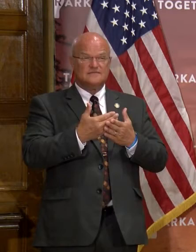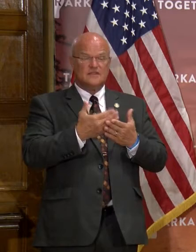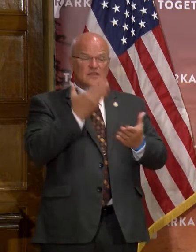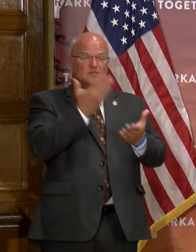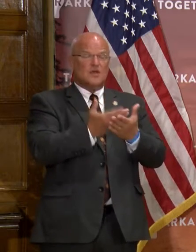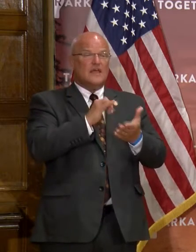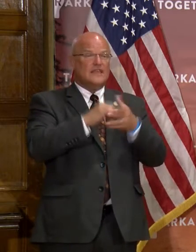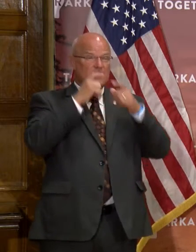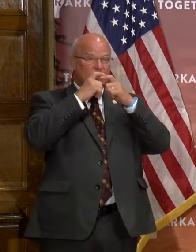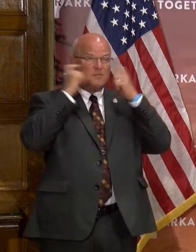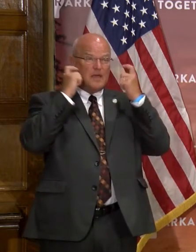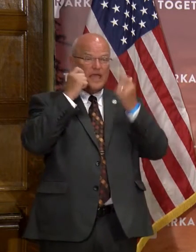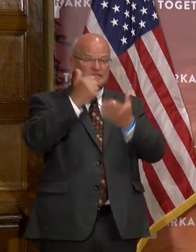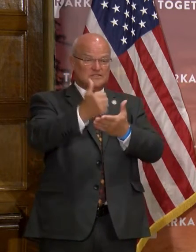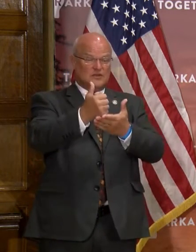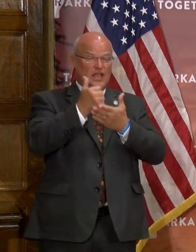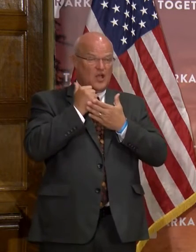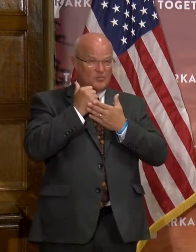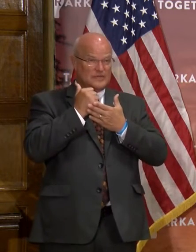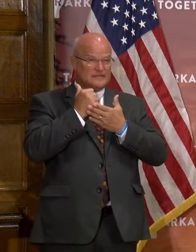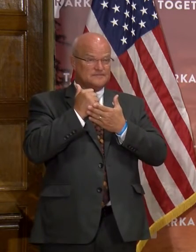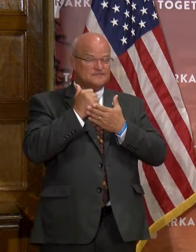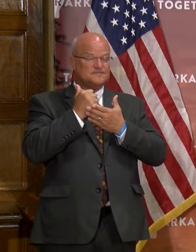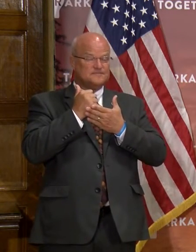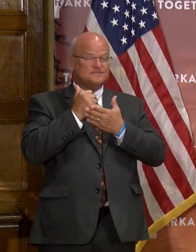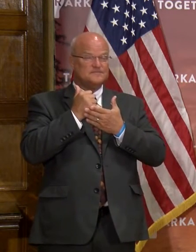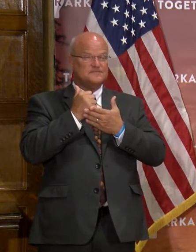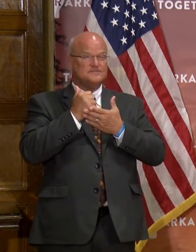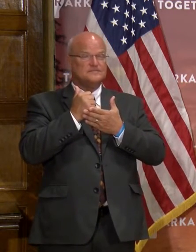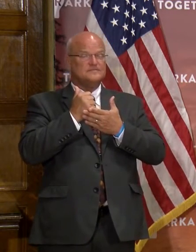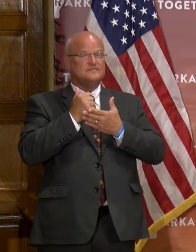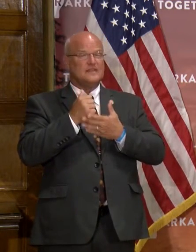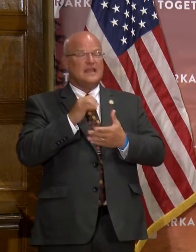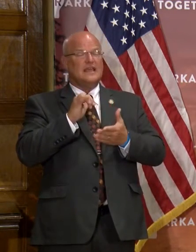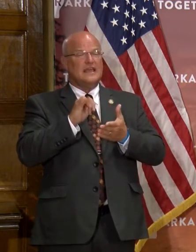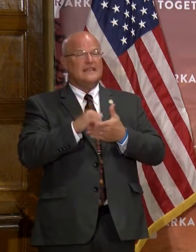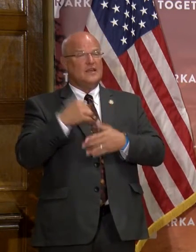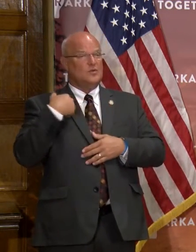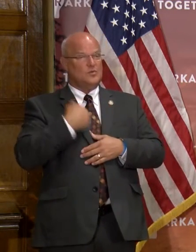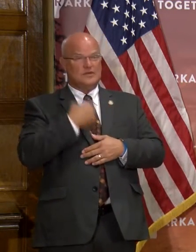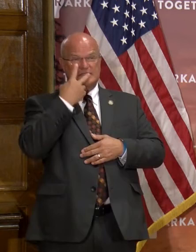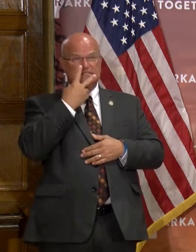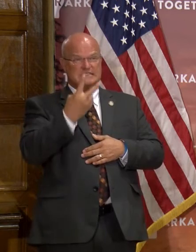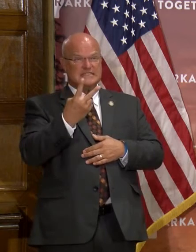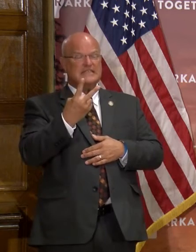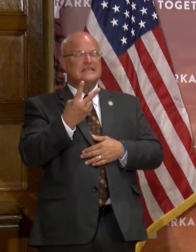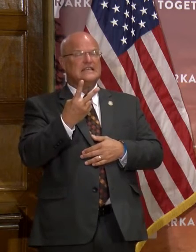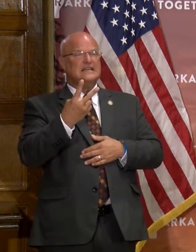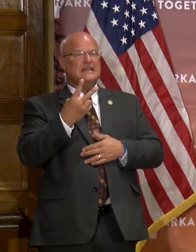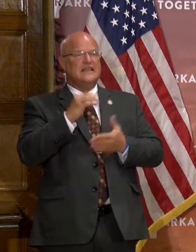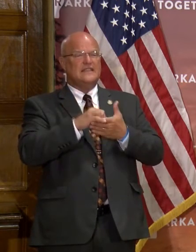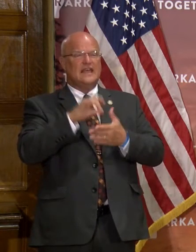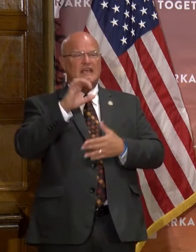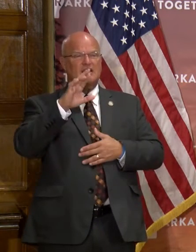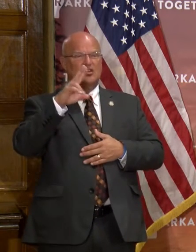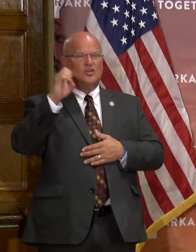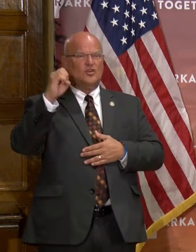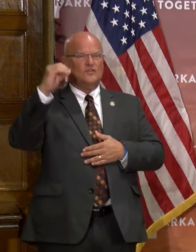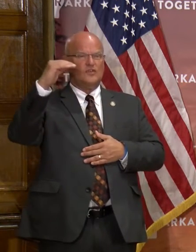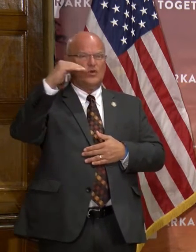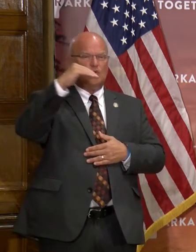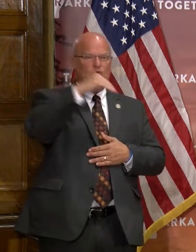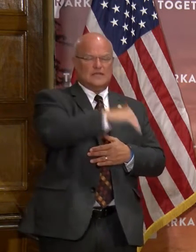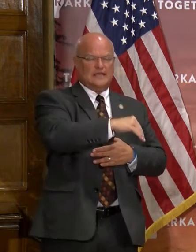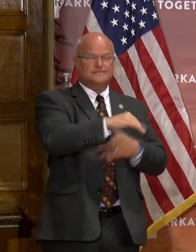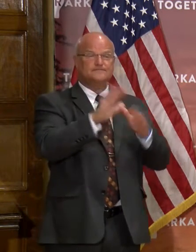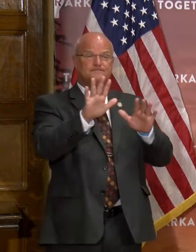evidence that the mask mandate is going into effect, that we're starting to depress the curve. It's important